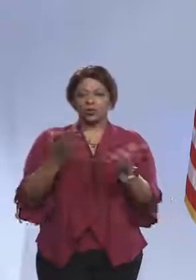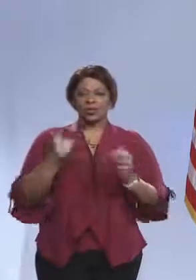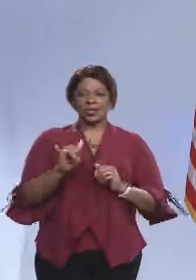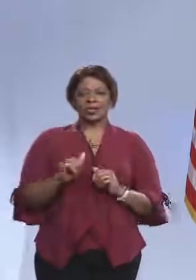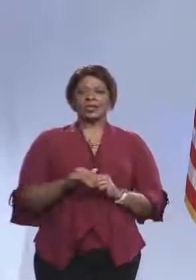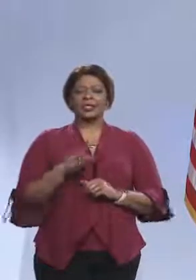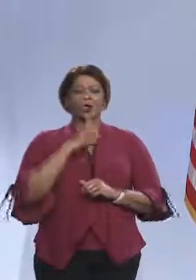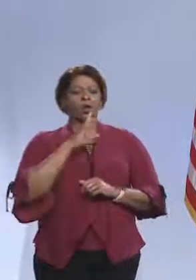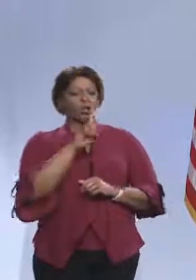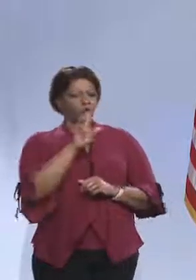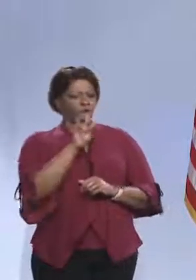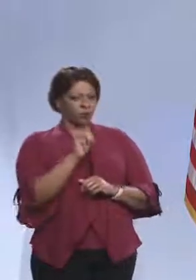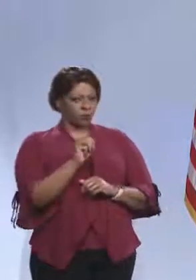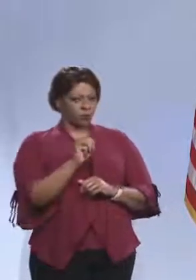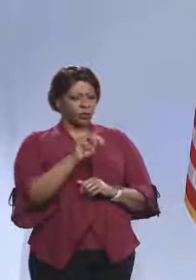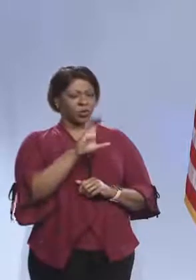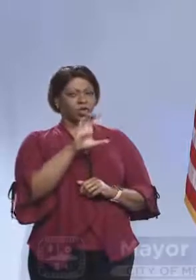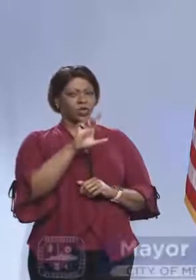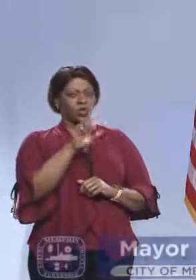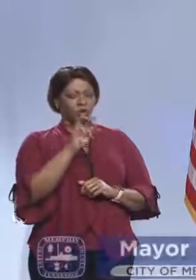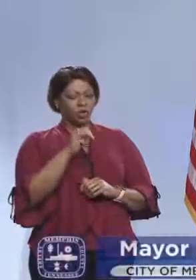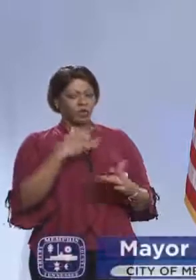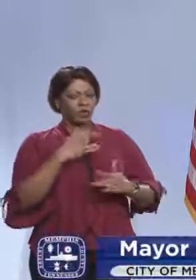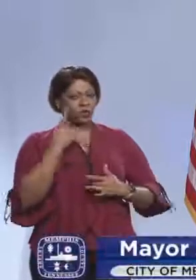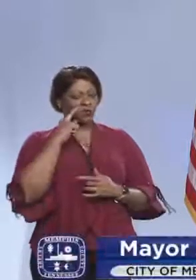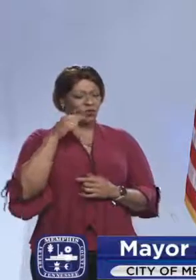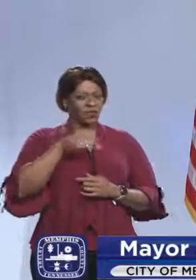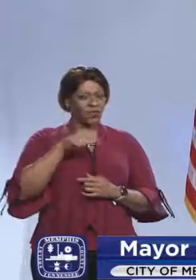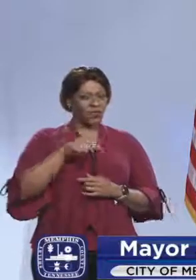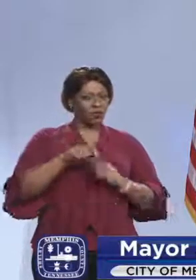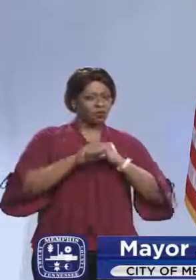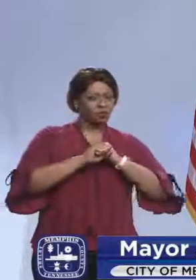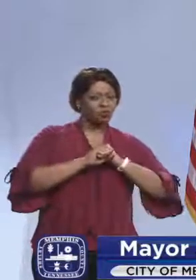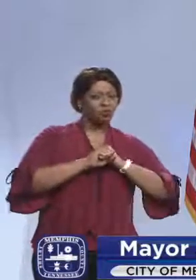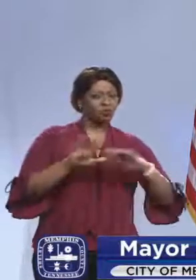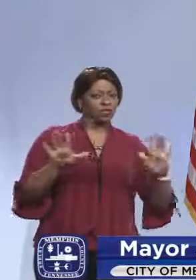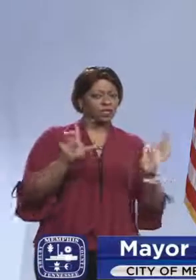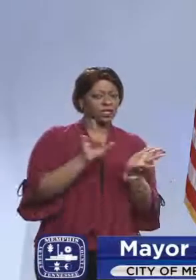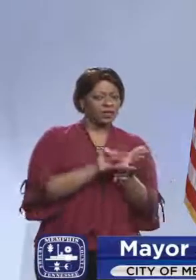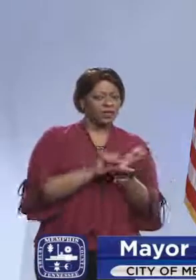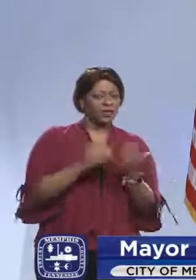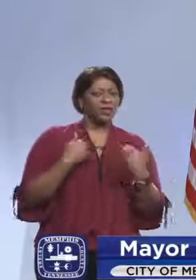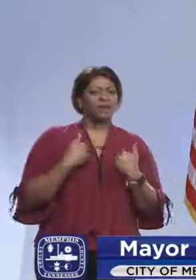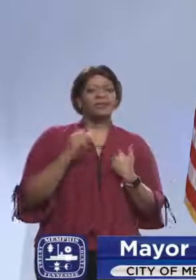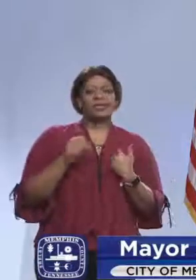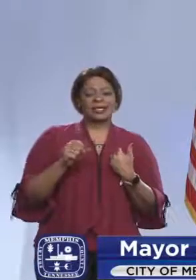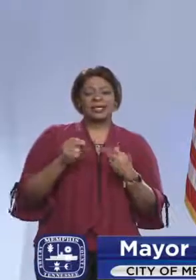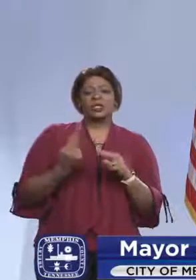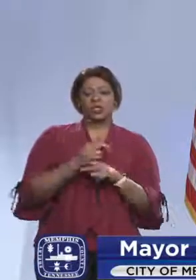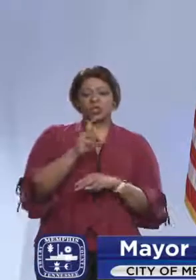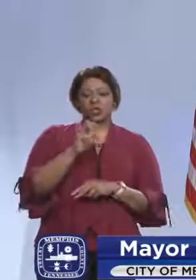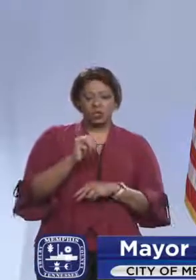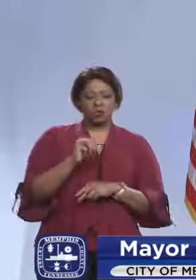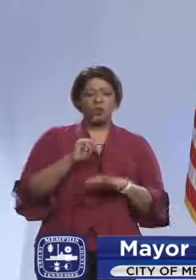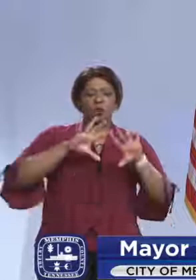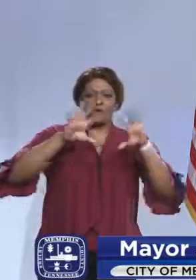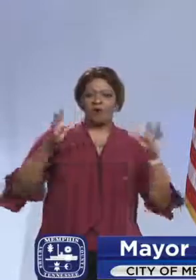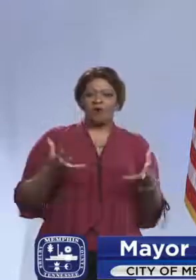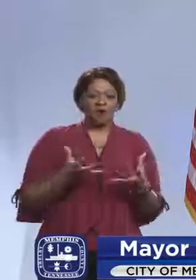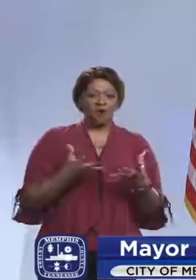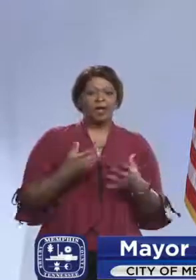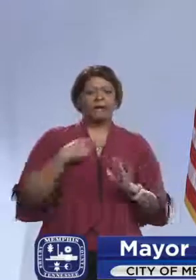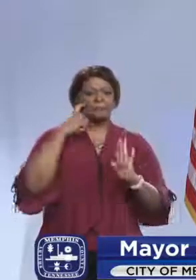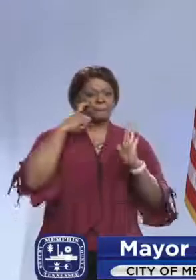When you're talking about your Zoom concerns, are you talking about for this press conference that we have? Yes, using Zoom overall, there have been a